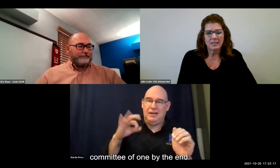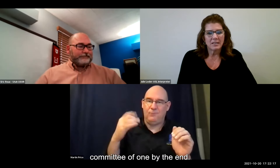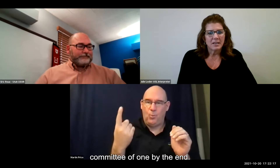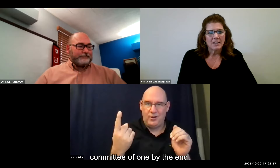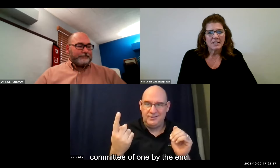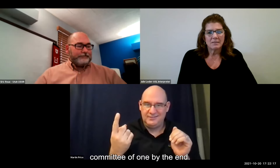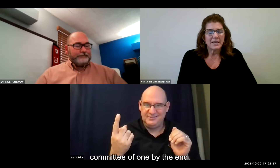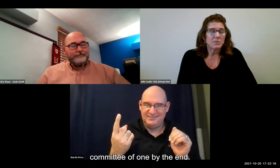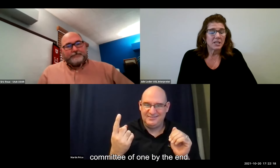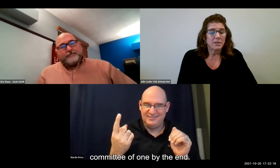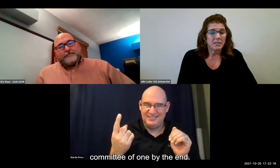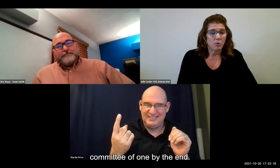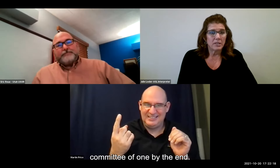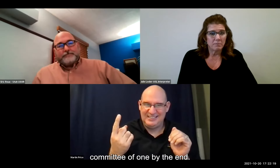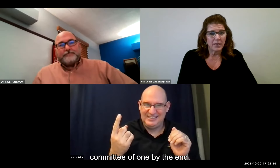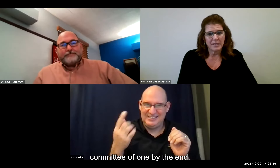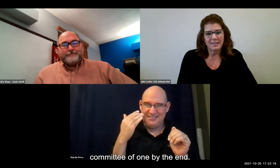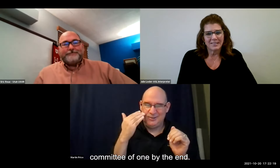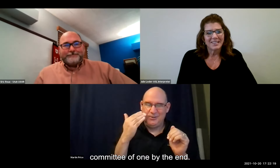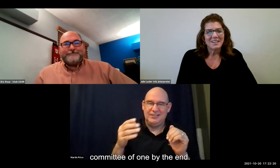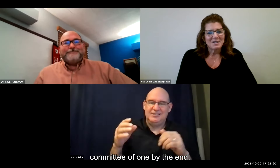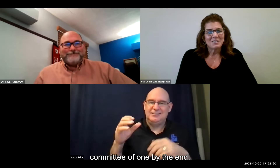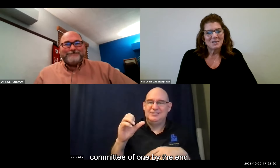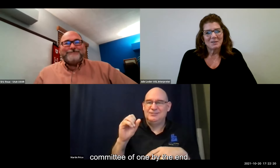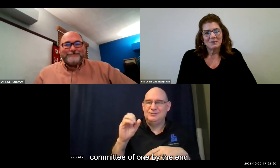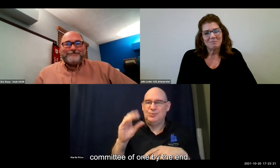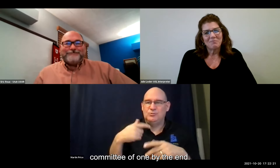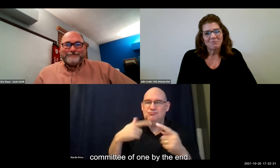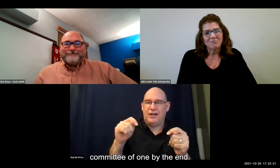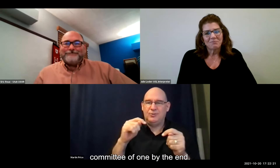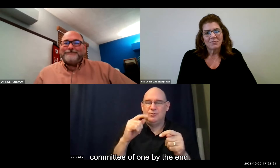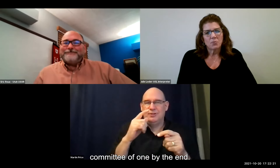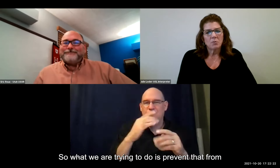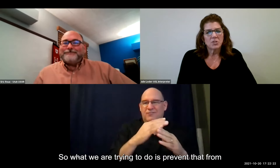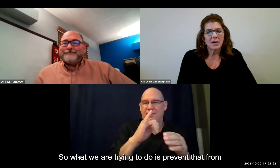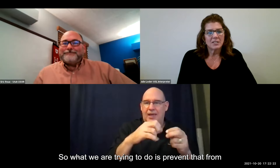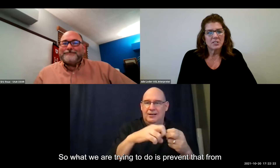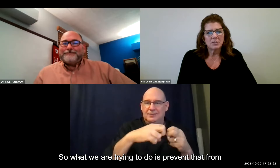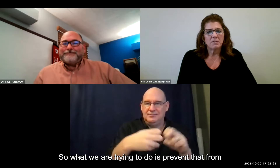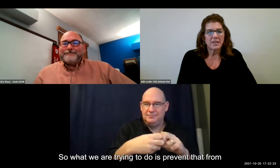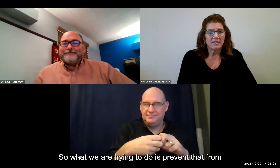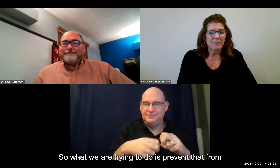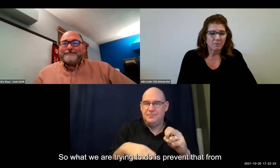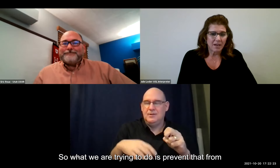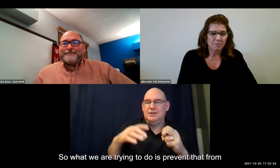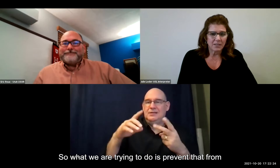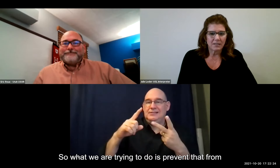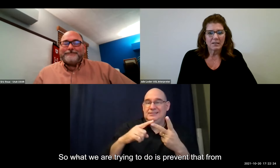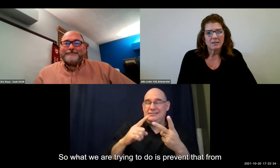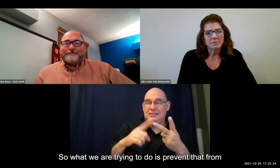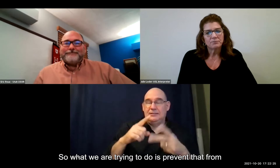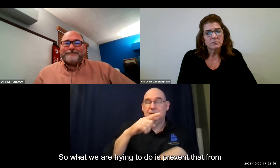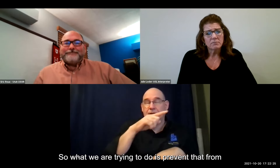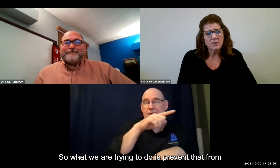and then it becomes a committee of one by the end. So what we're trying to do is prevent that from